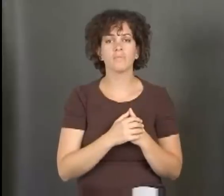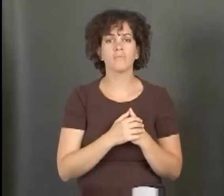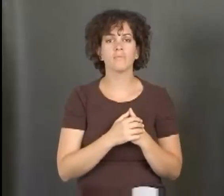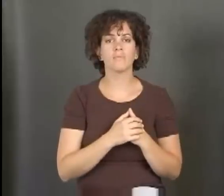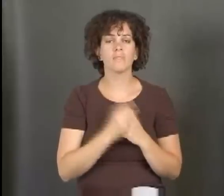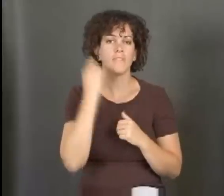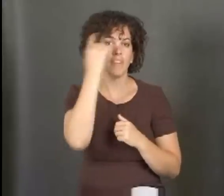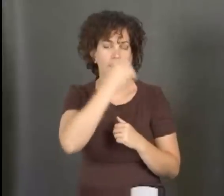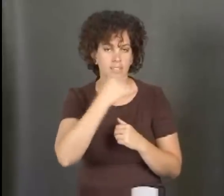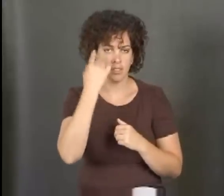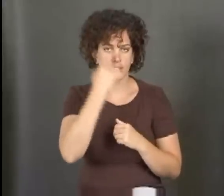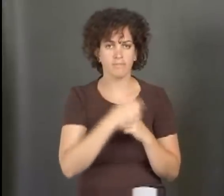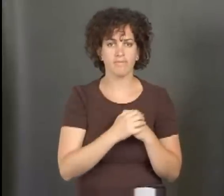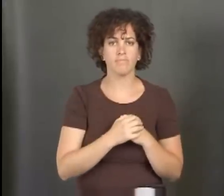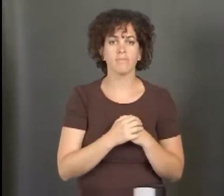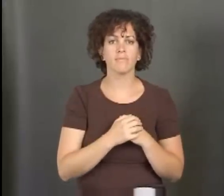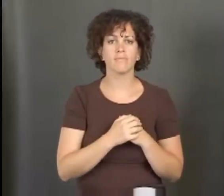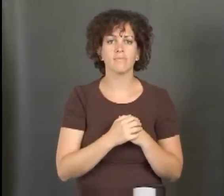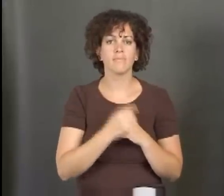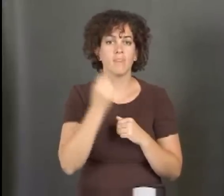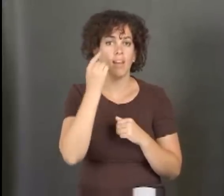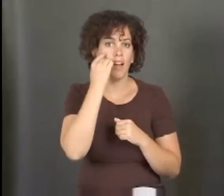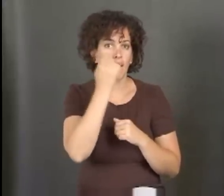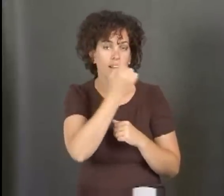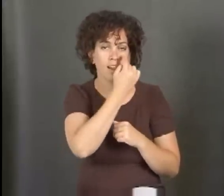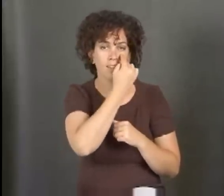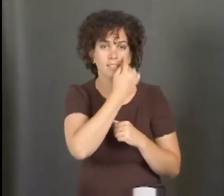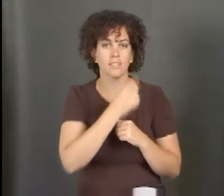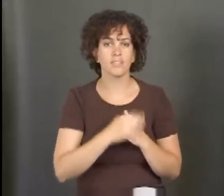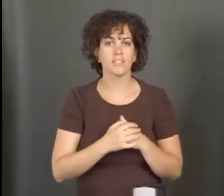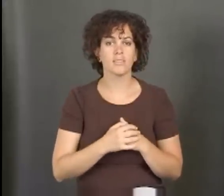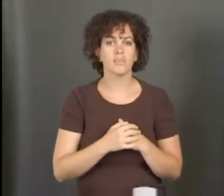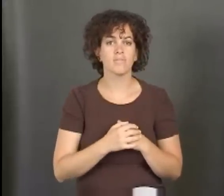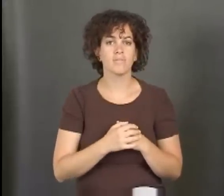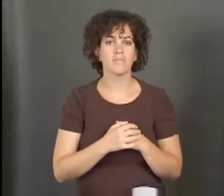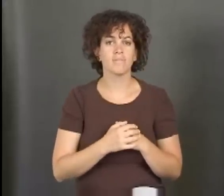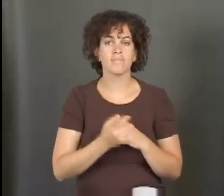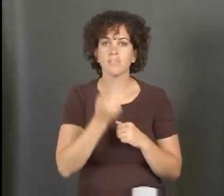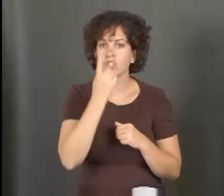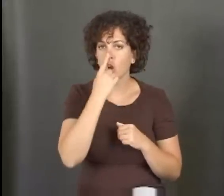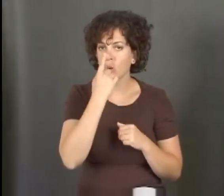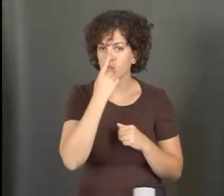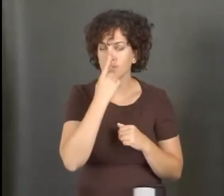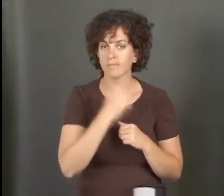Face. Eyes. nose,